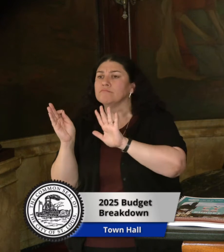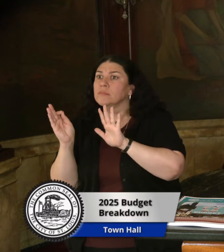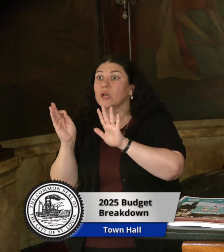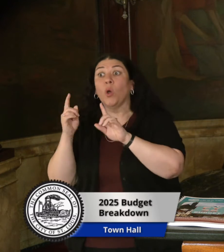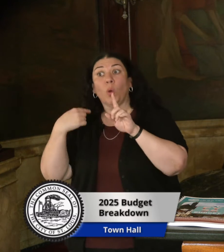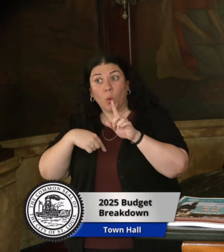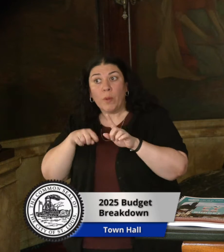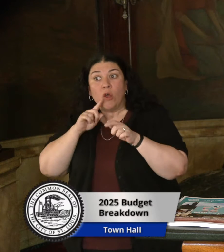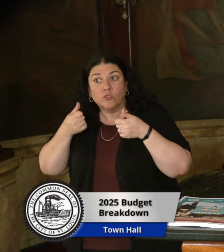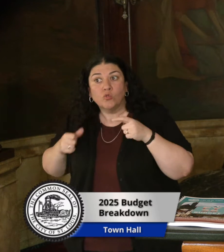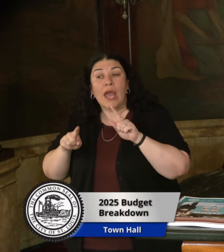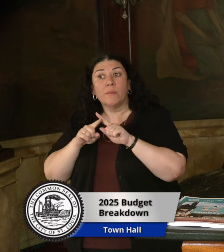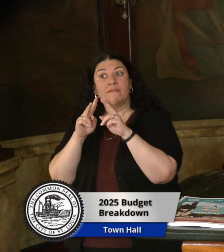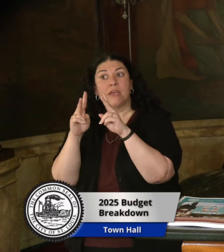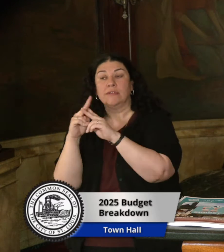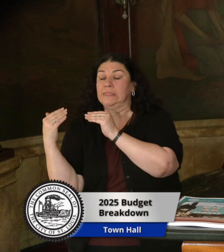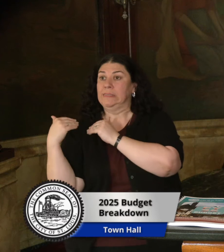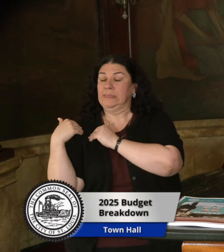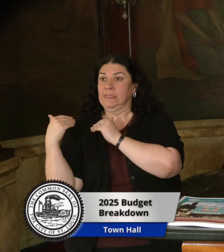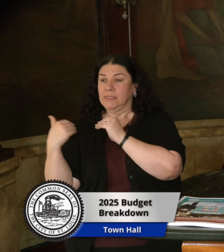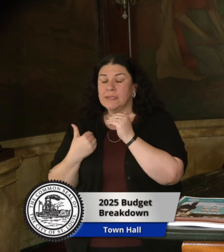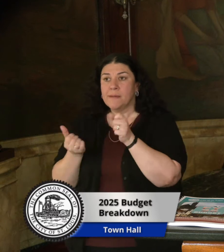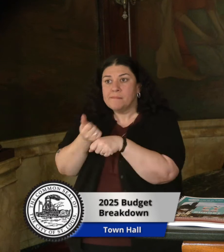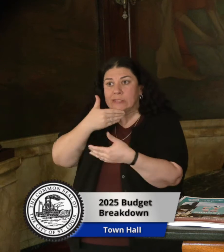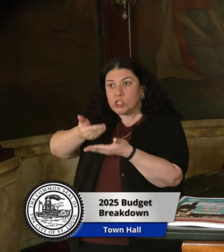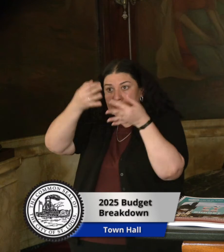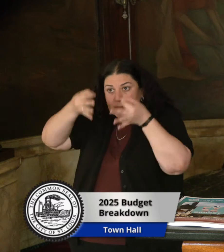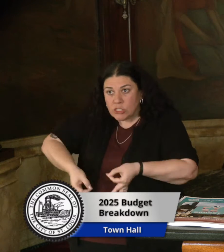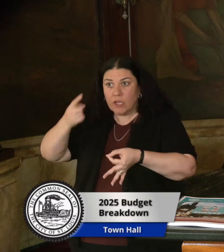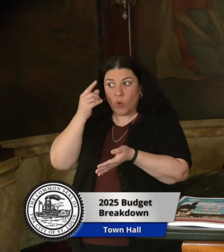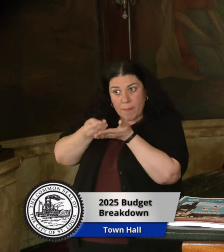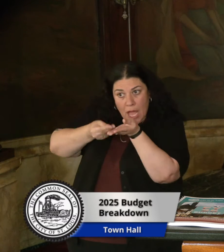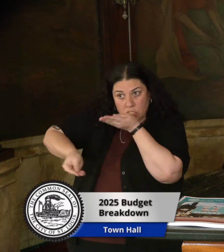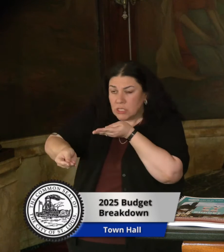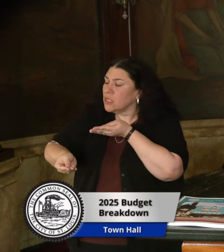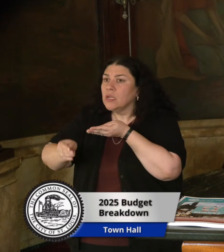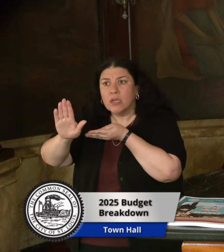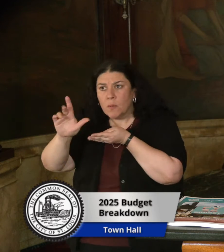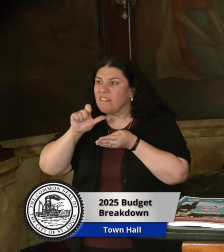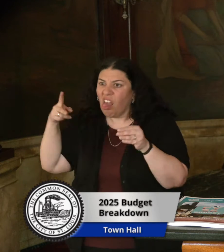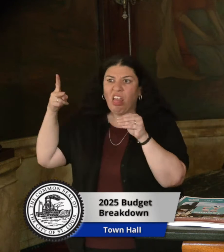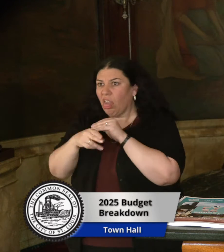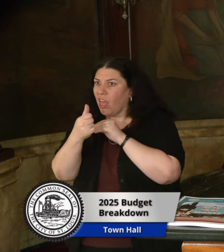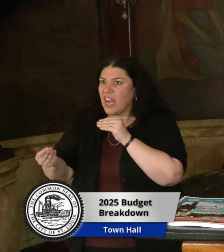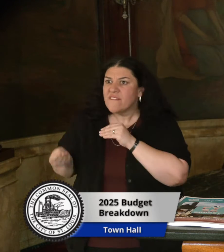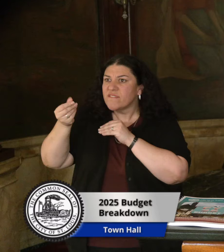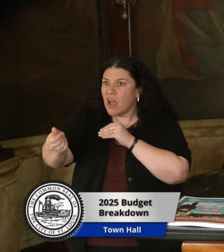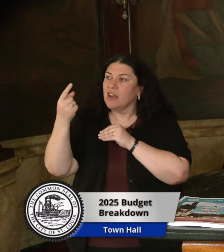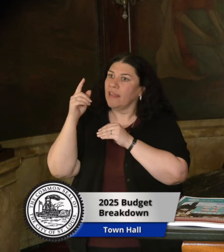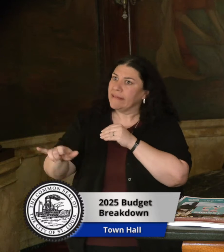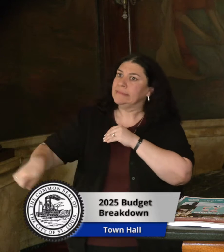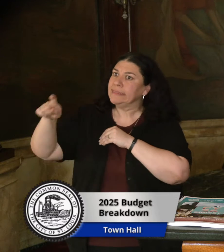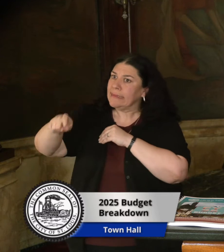are taking a fiscally responsible approach this year, we are not cutting any essential funding. With that